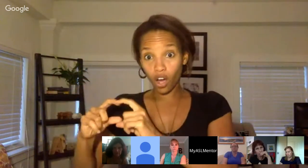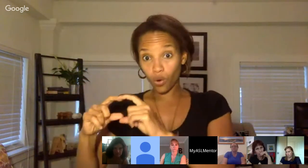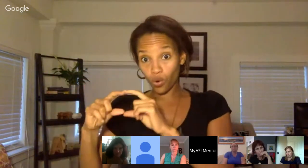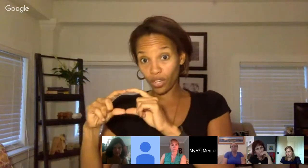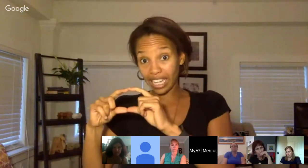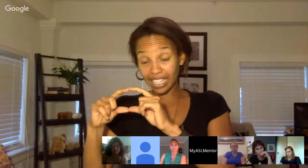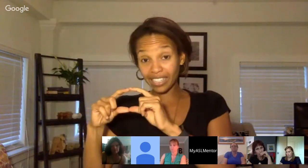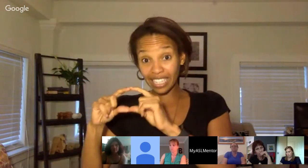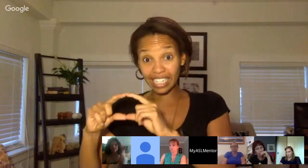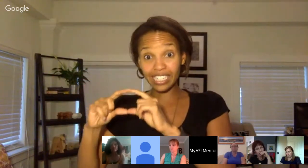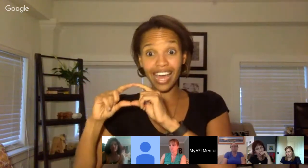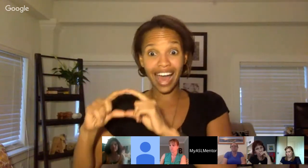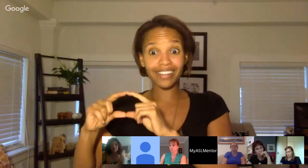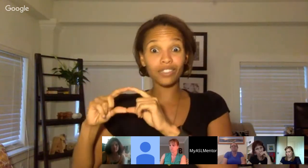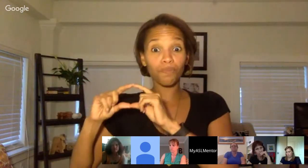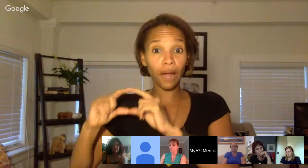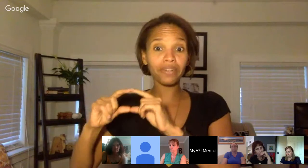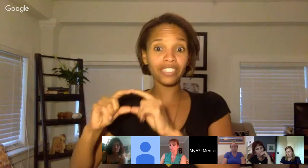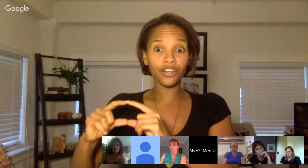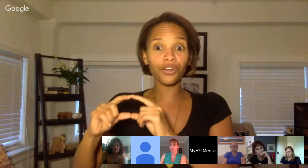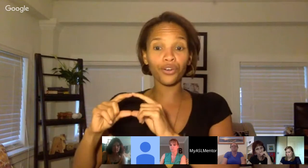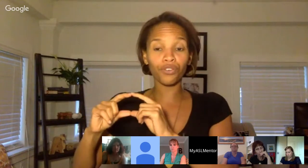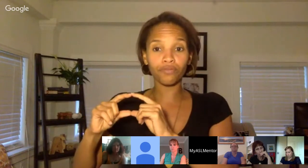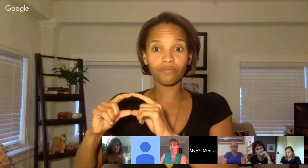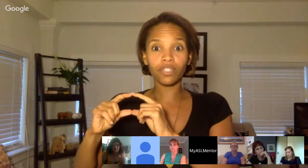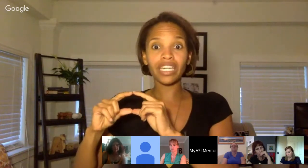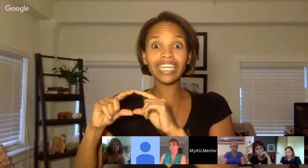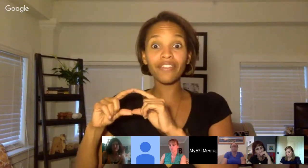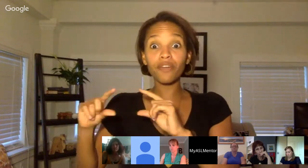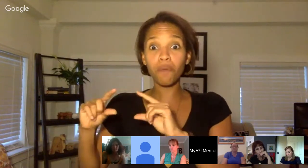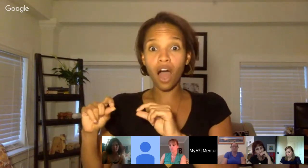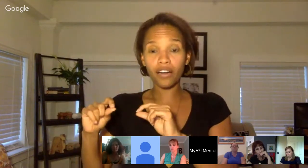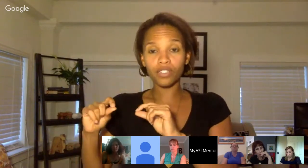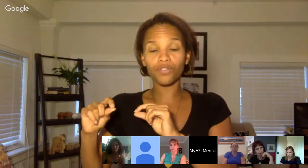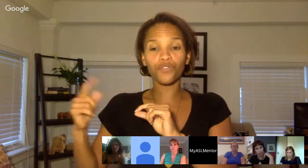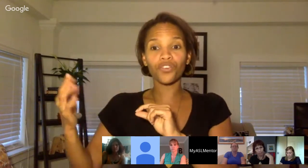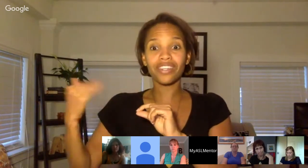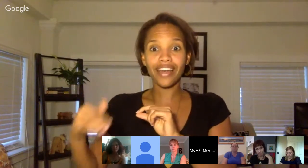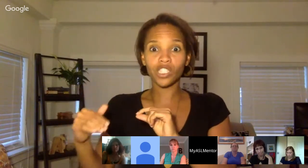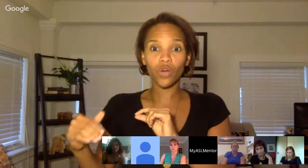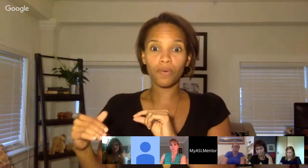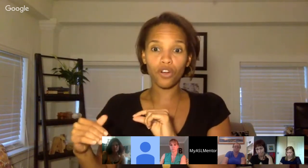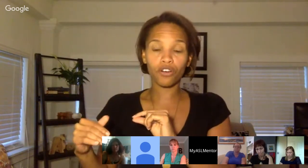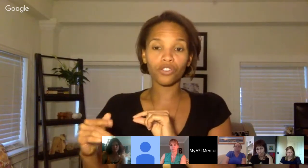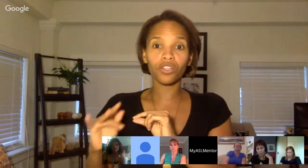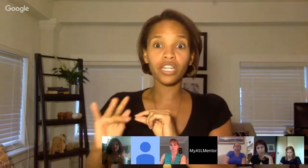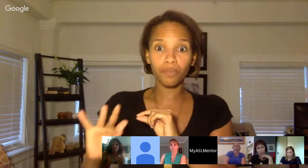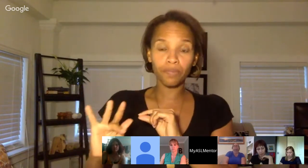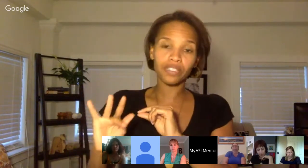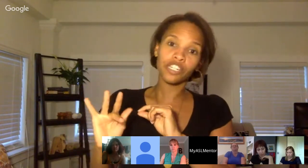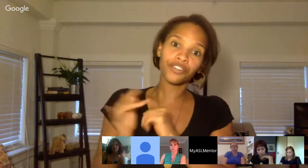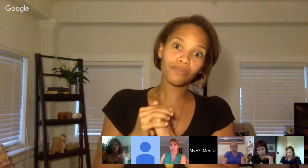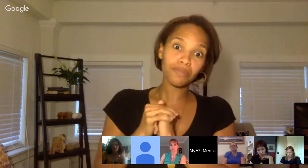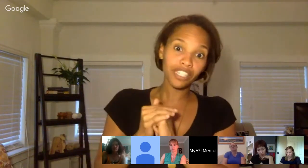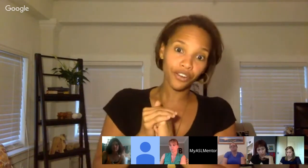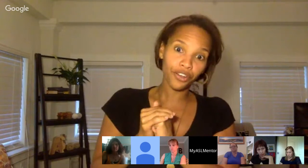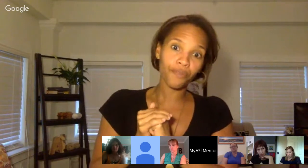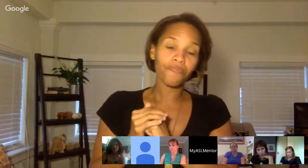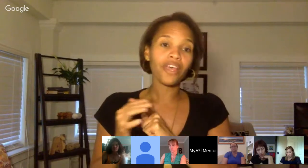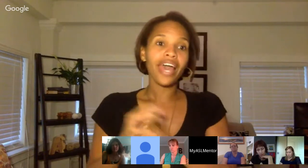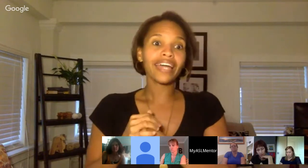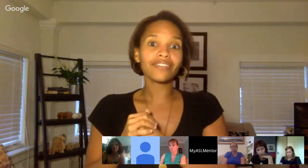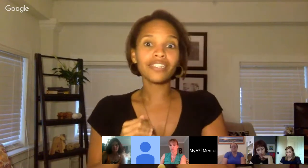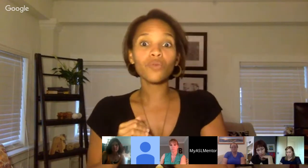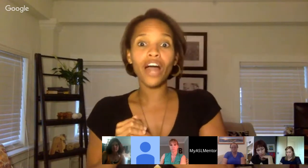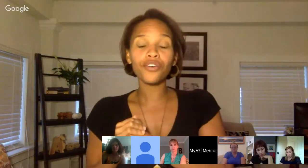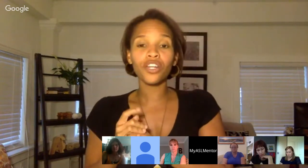it's linked as prep material in the box for the next webinar. So click prep